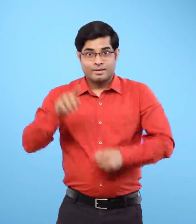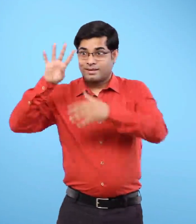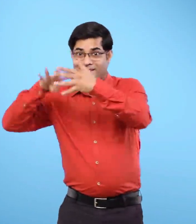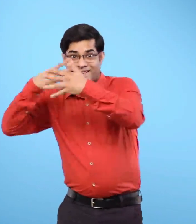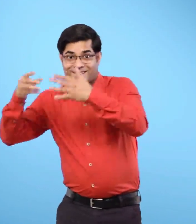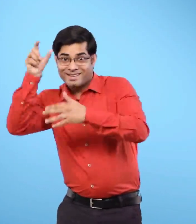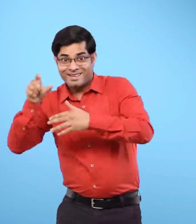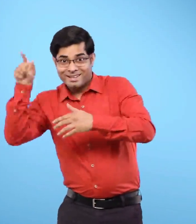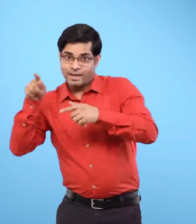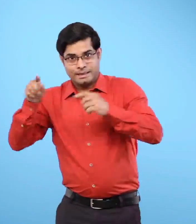Let's read the table.